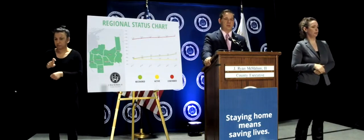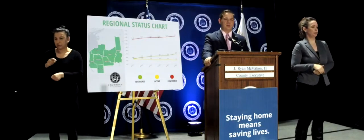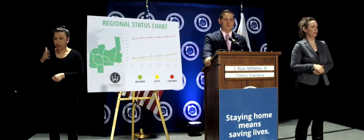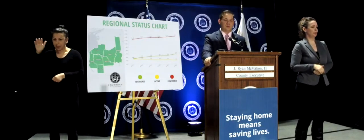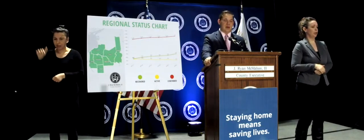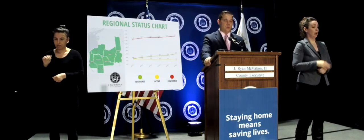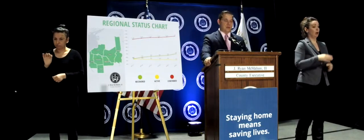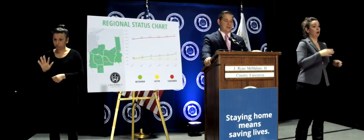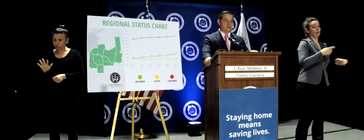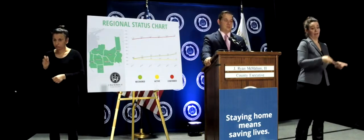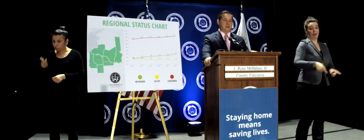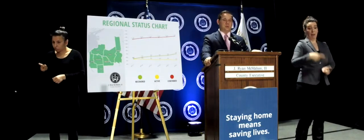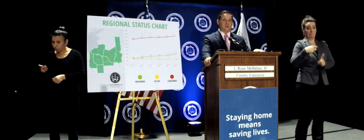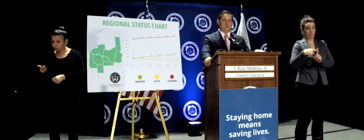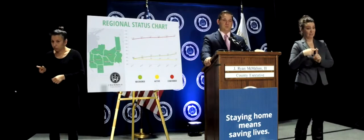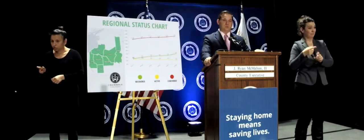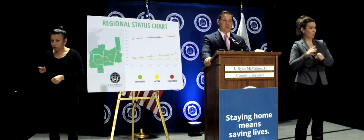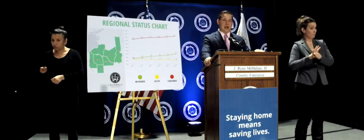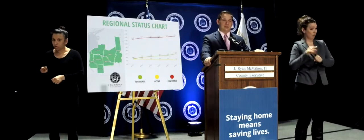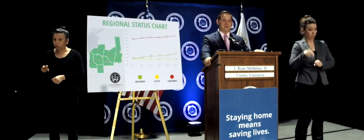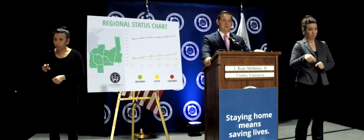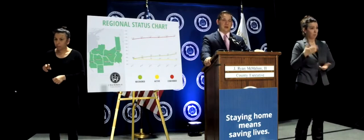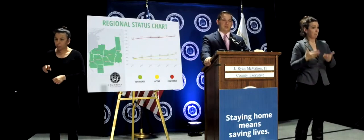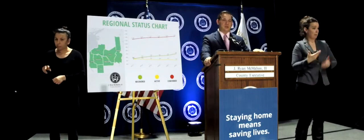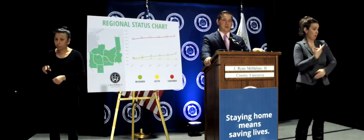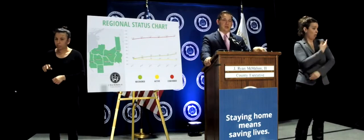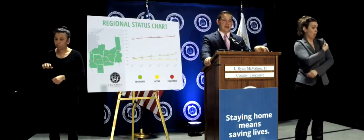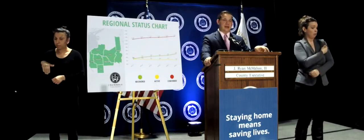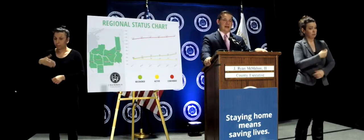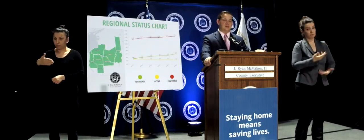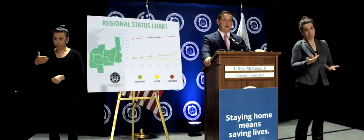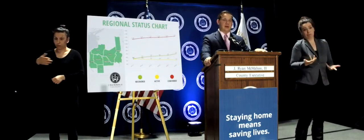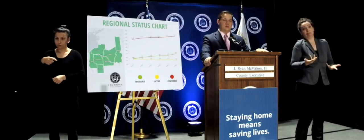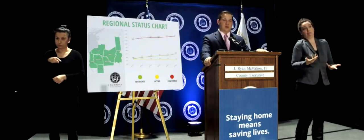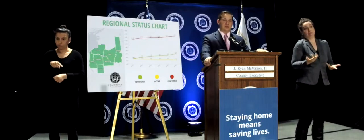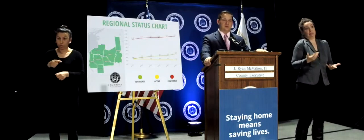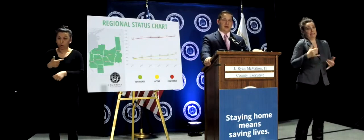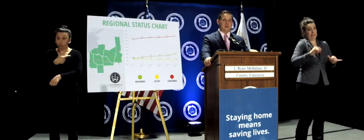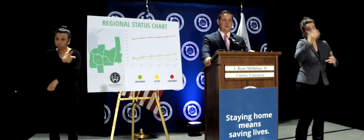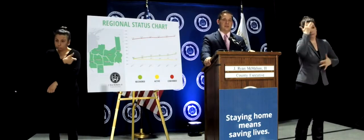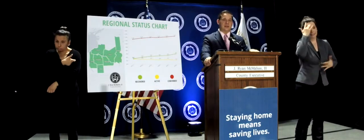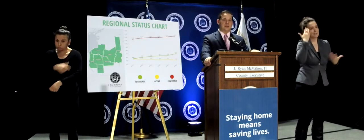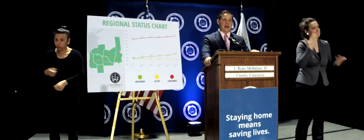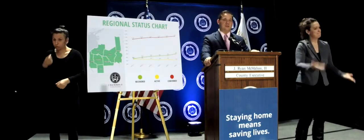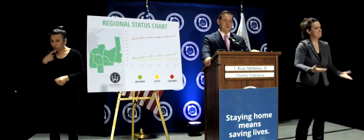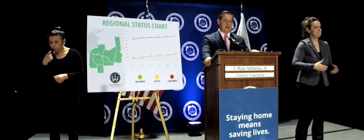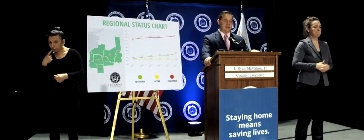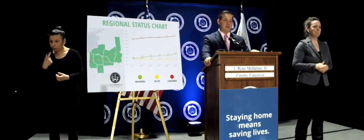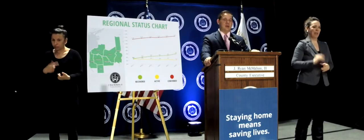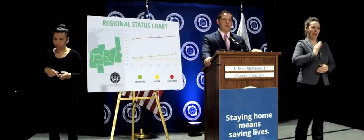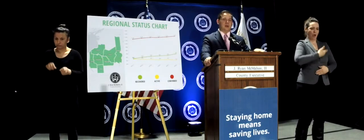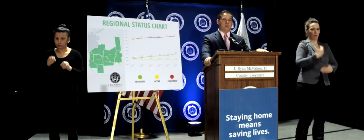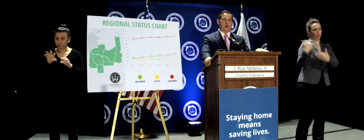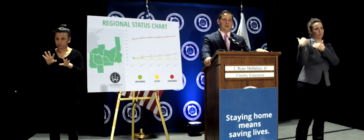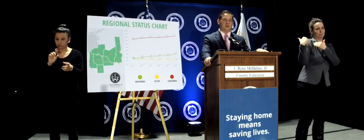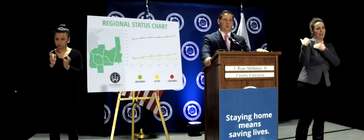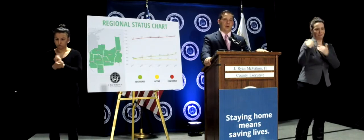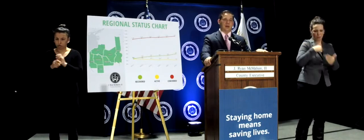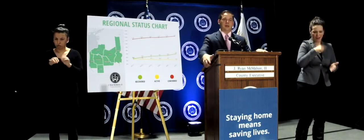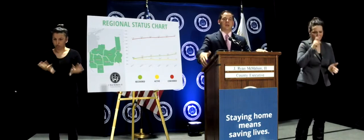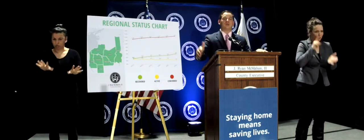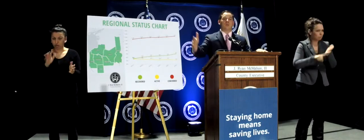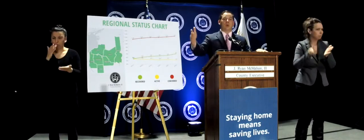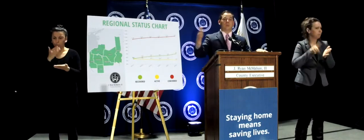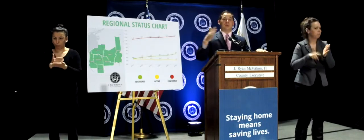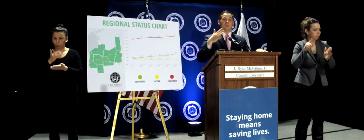we believe that we need to be able to track this virus and identify and fight this virus in live time in a proactive